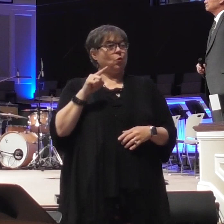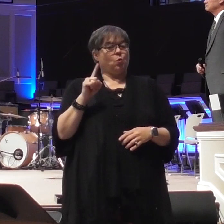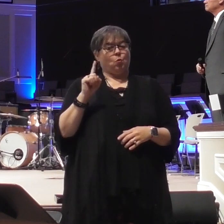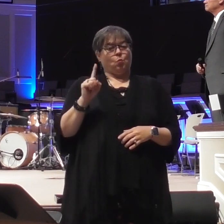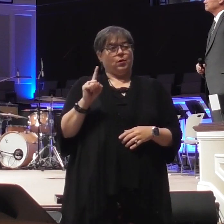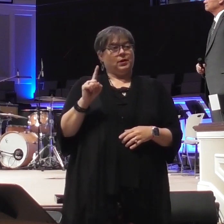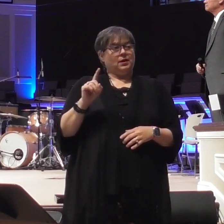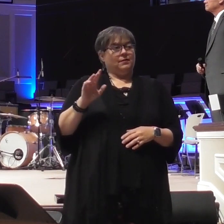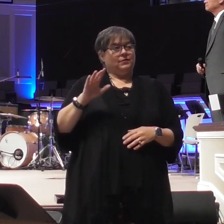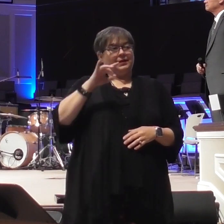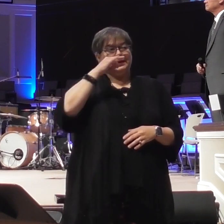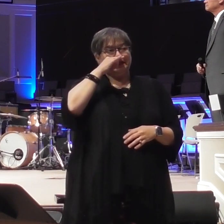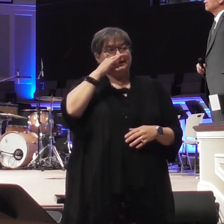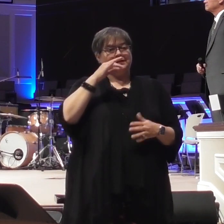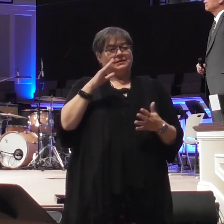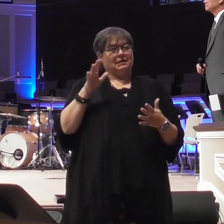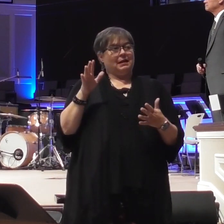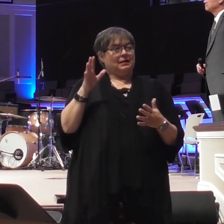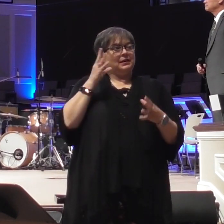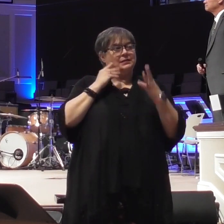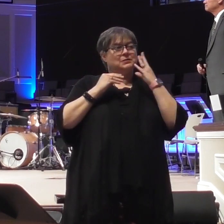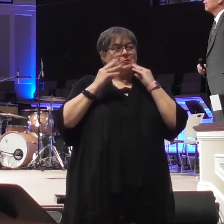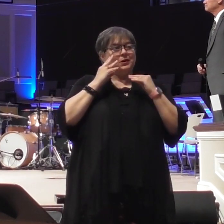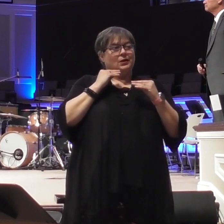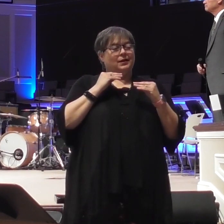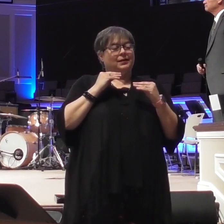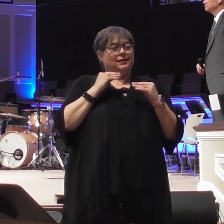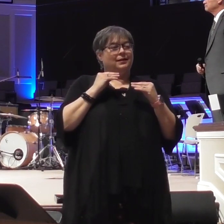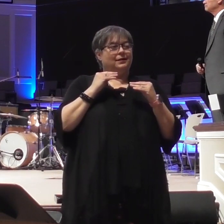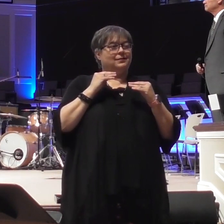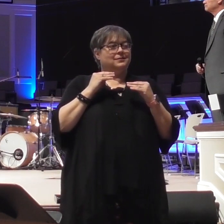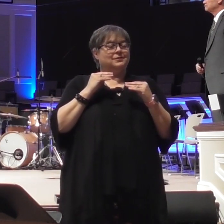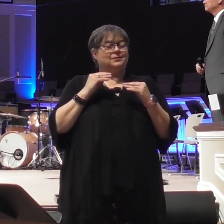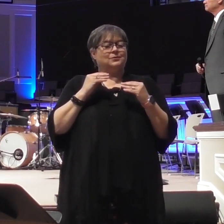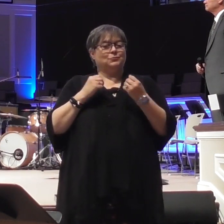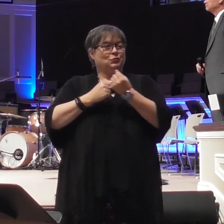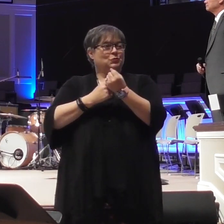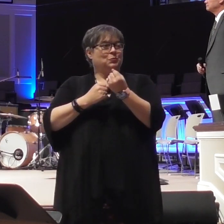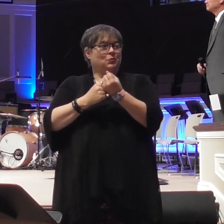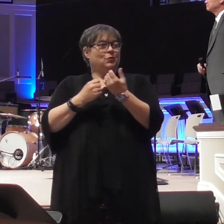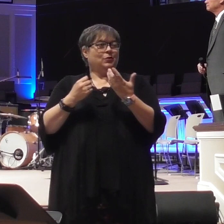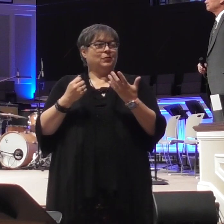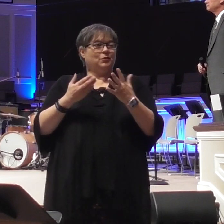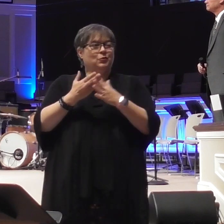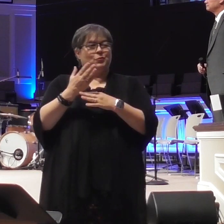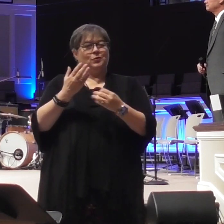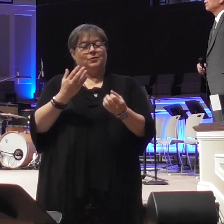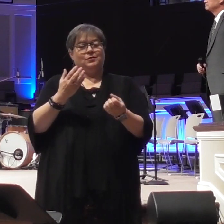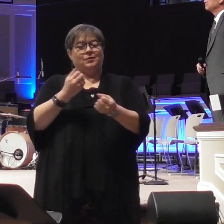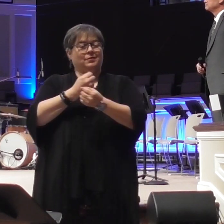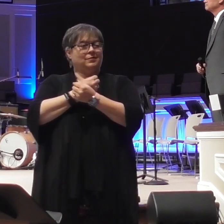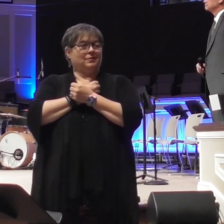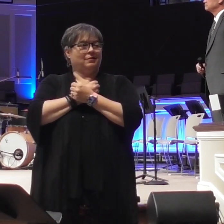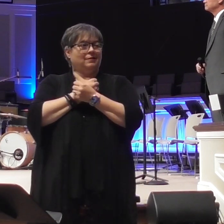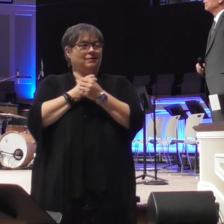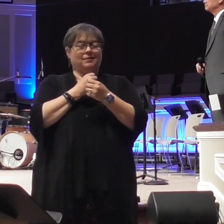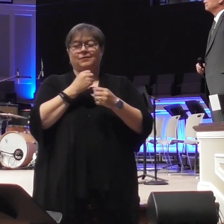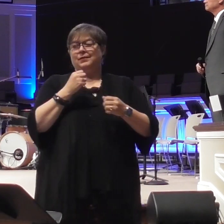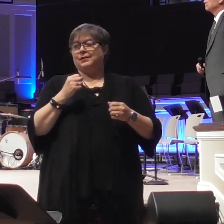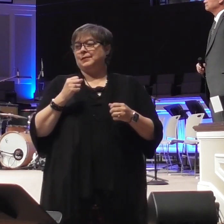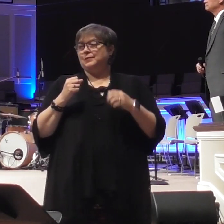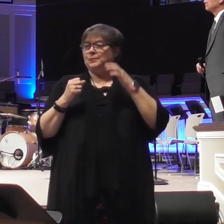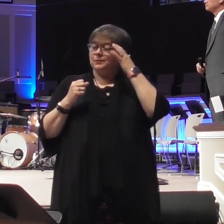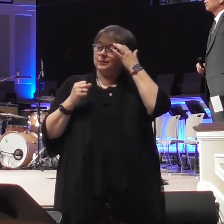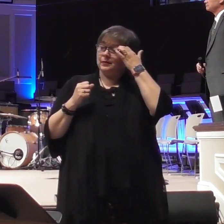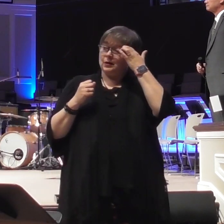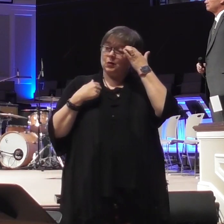that experienced total and complete life change. And we'll be delving into the fundamental truth that we always do what's best for children. As kingdom people,